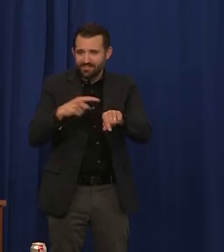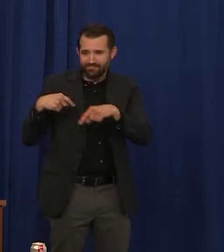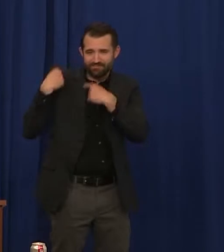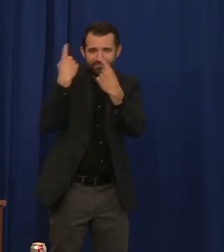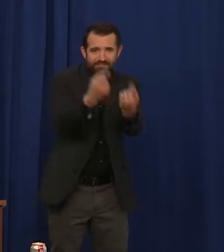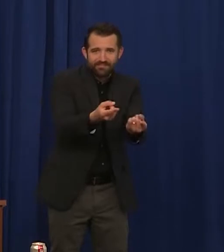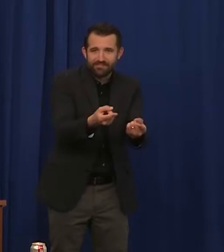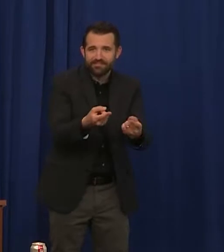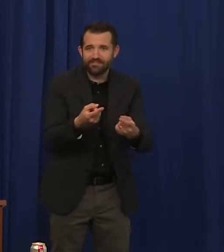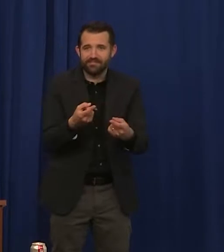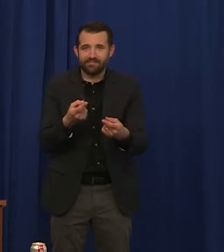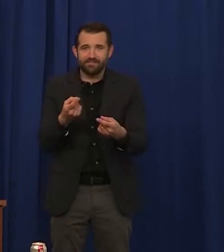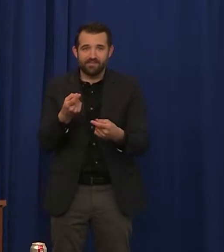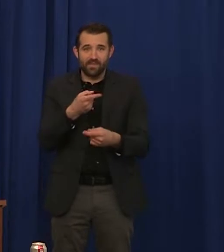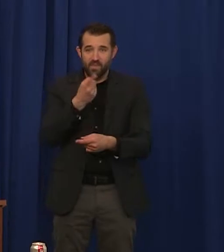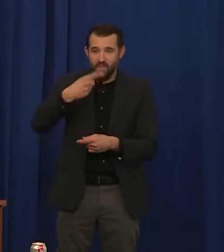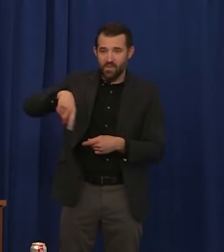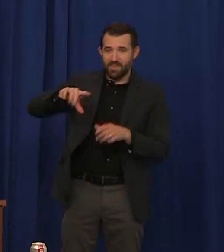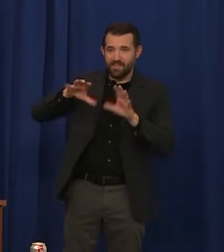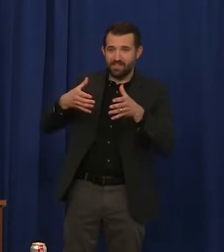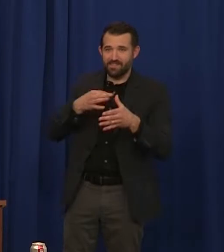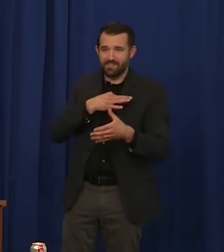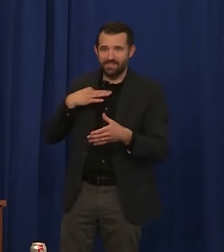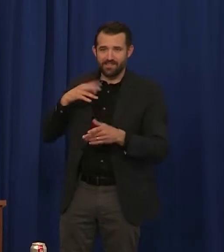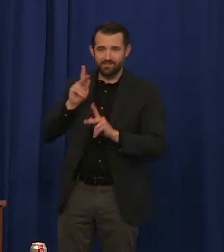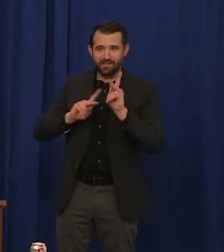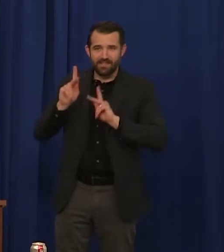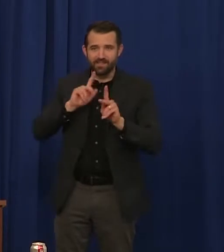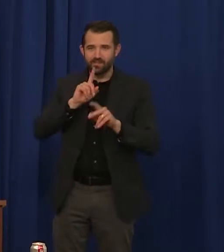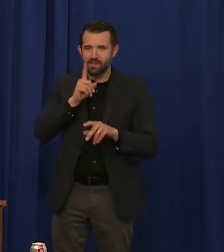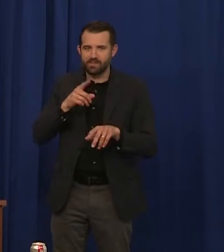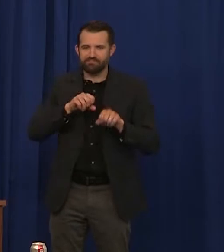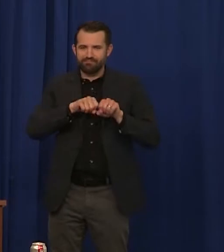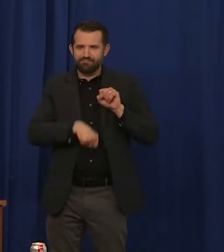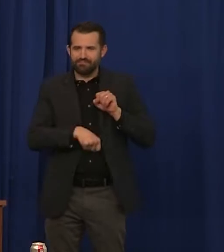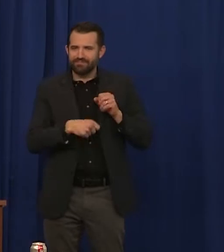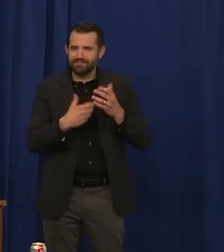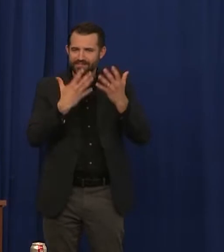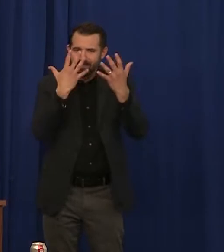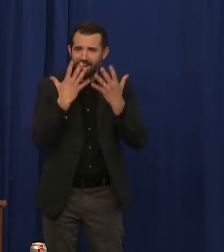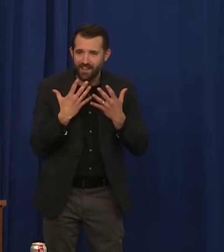are coping with and mourning the passing of their friends.